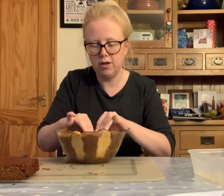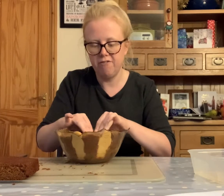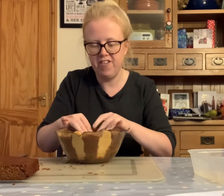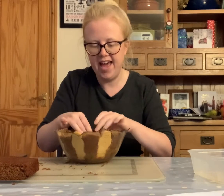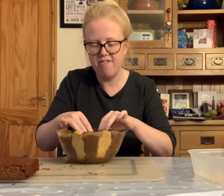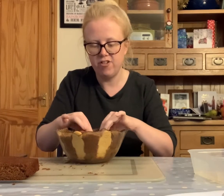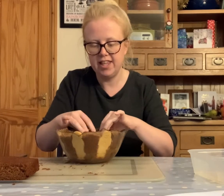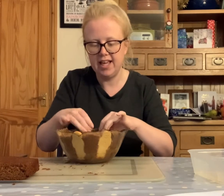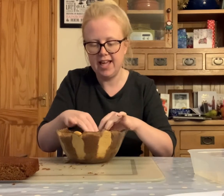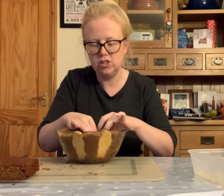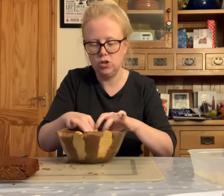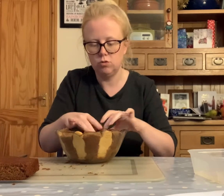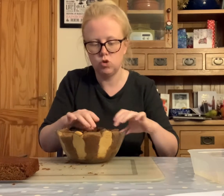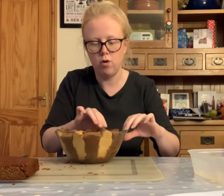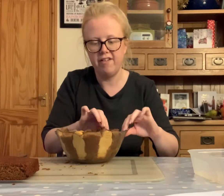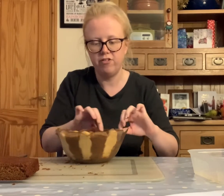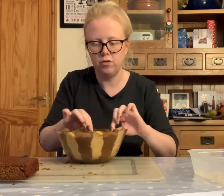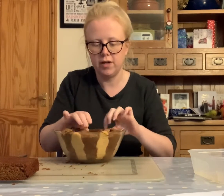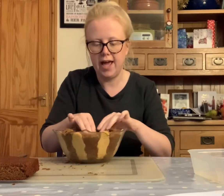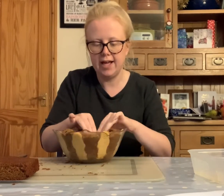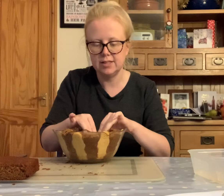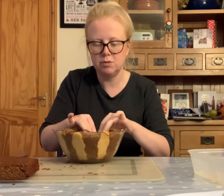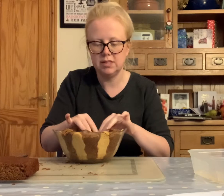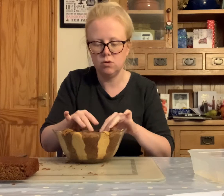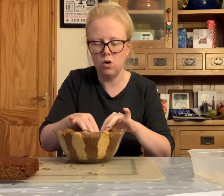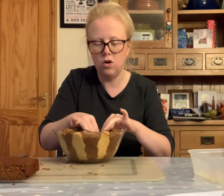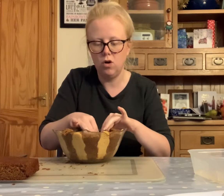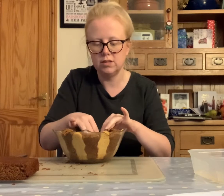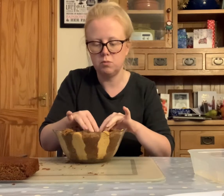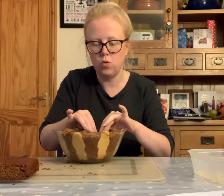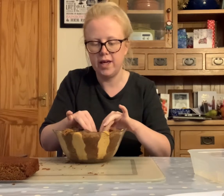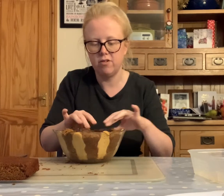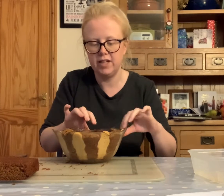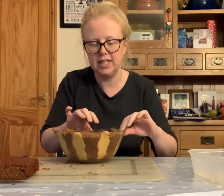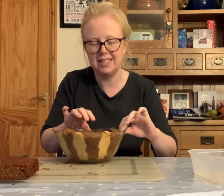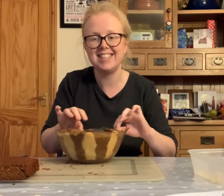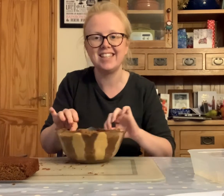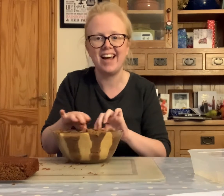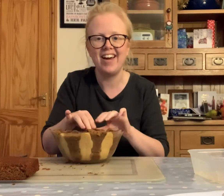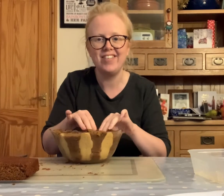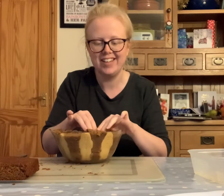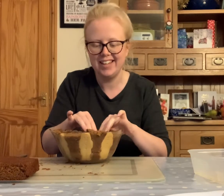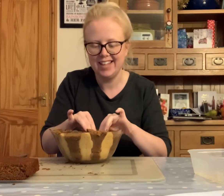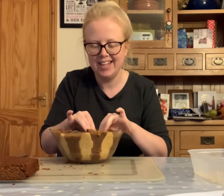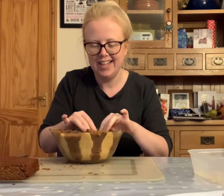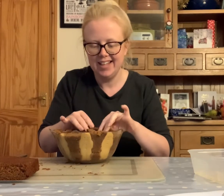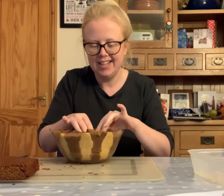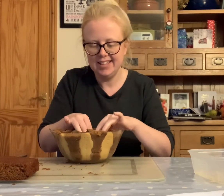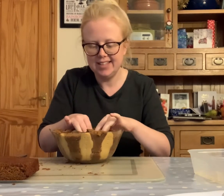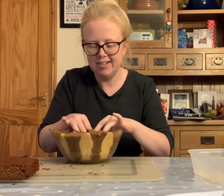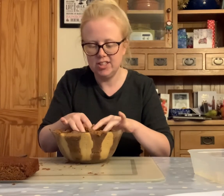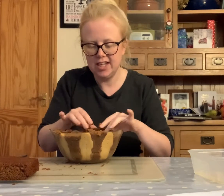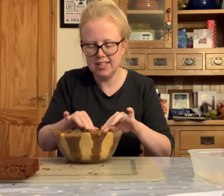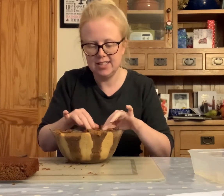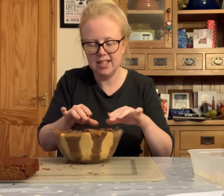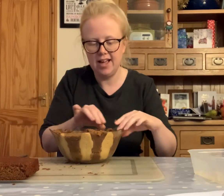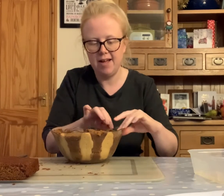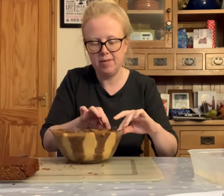fit everything into your trifle, okay, because we've still got lots more ingredients to go. So just give